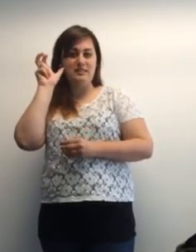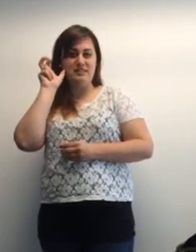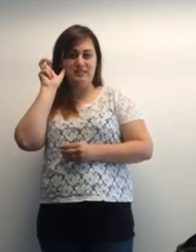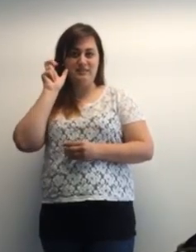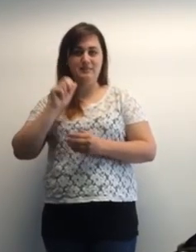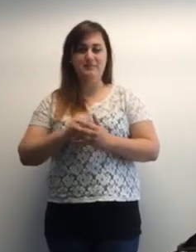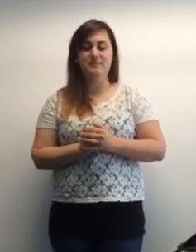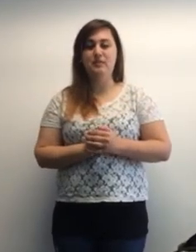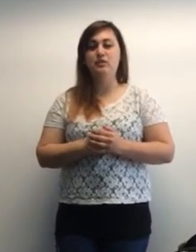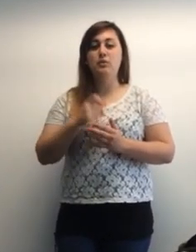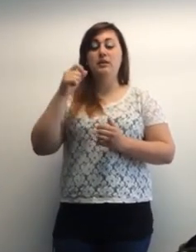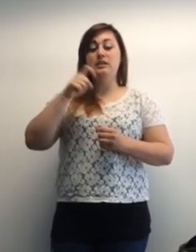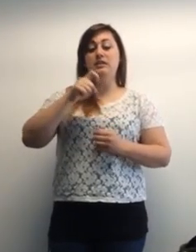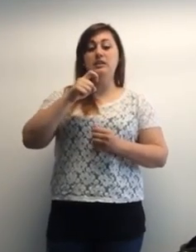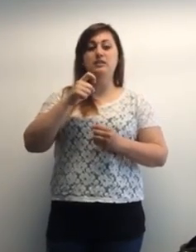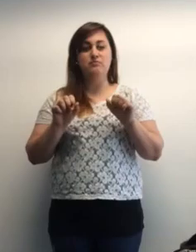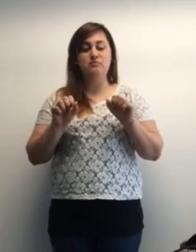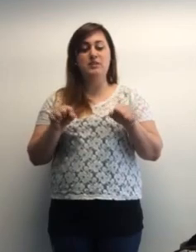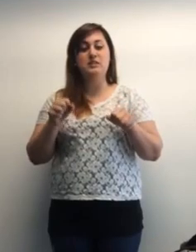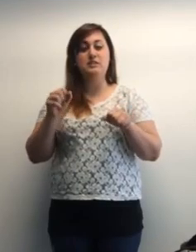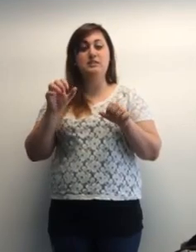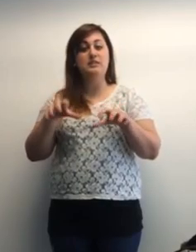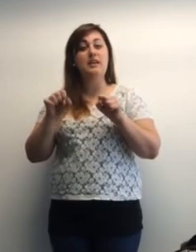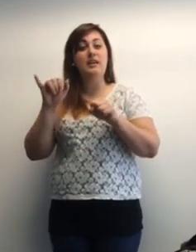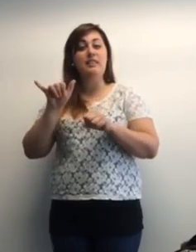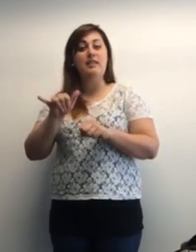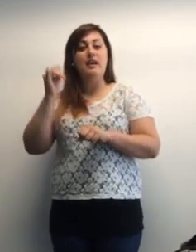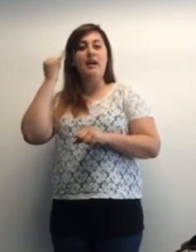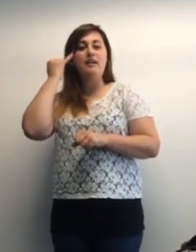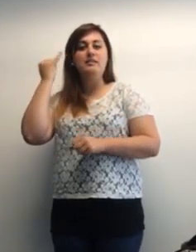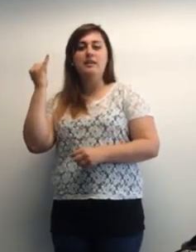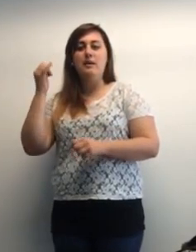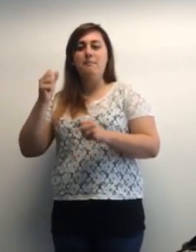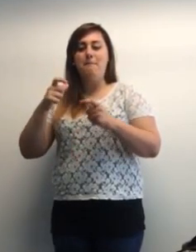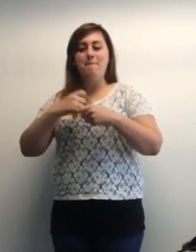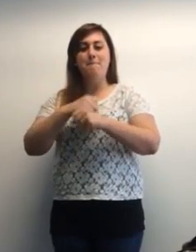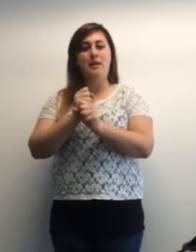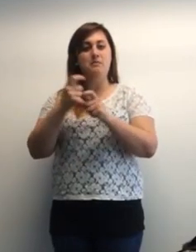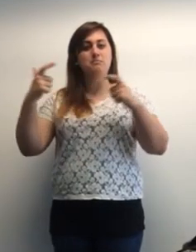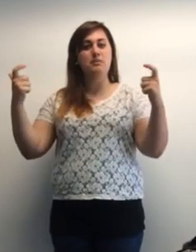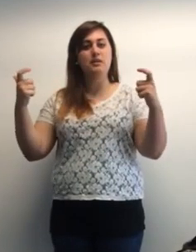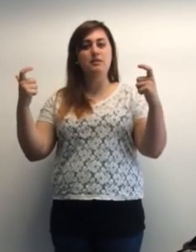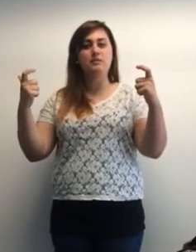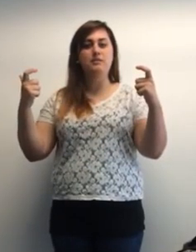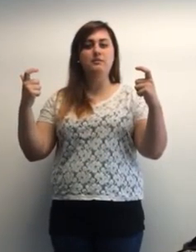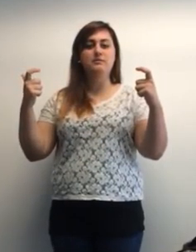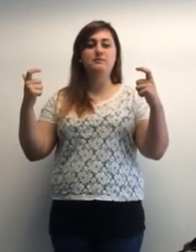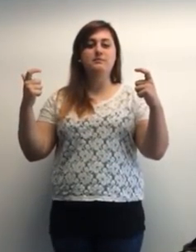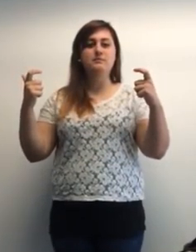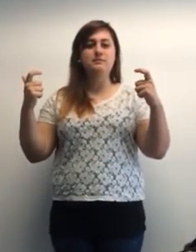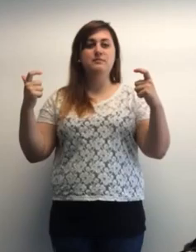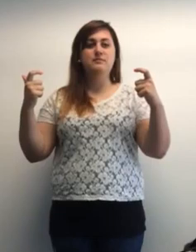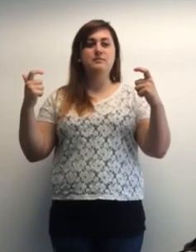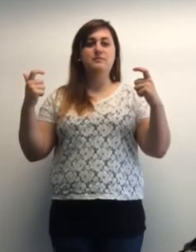information. Usually you're the only one who's bilingual and bicultural in this situation. So you have a ton of